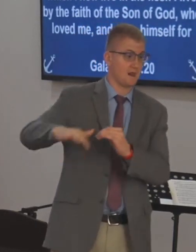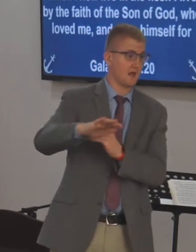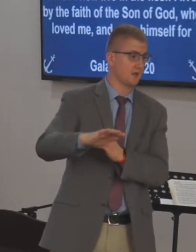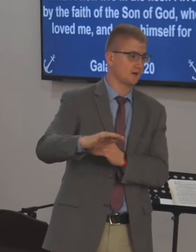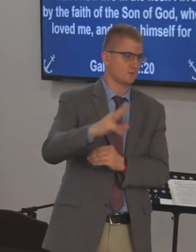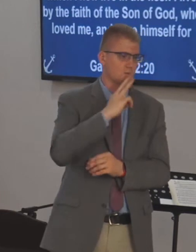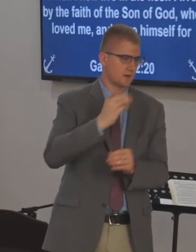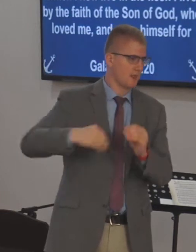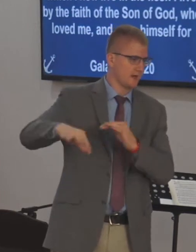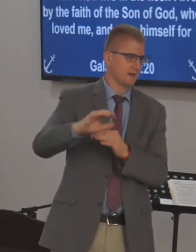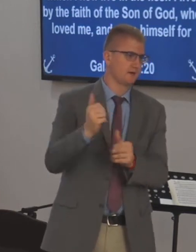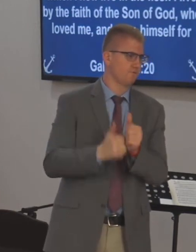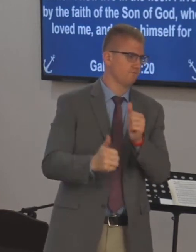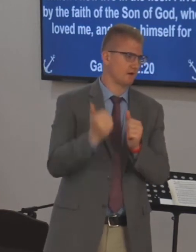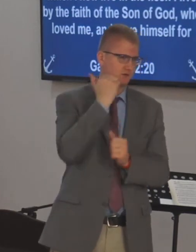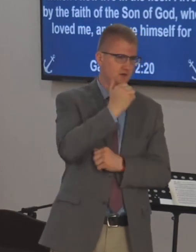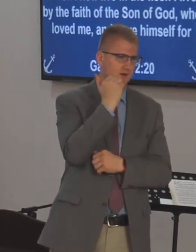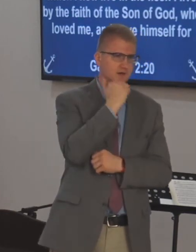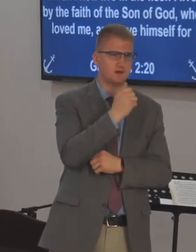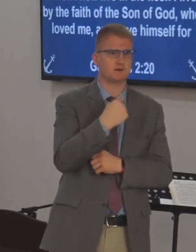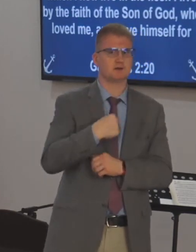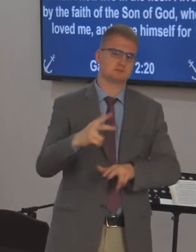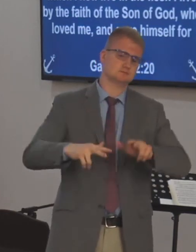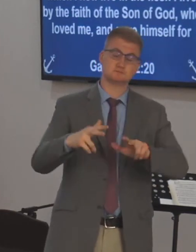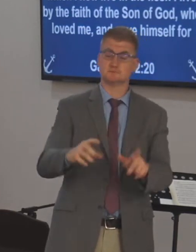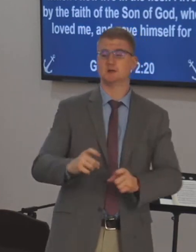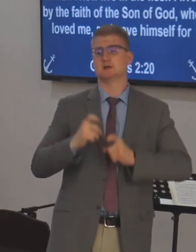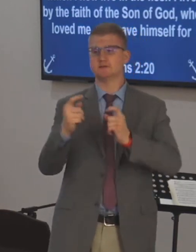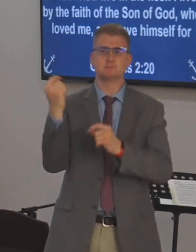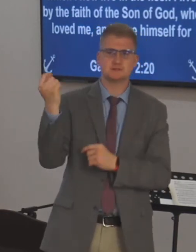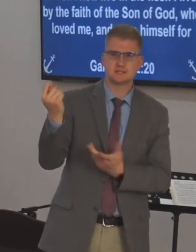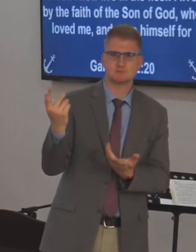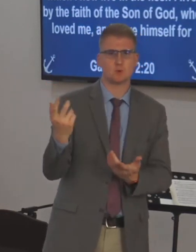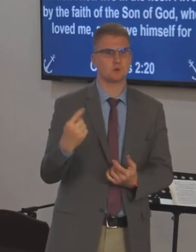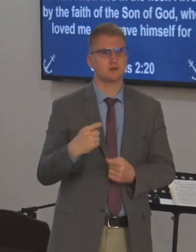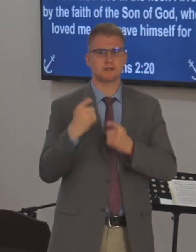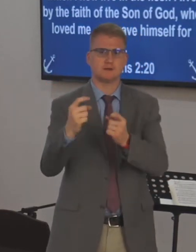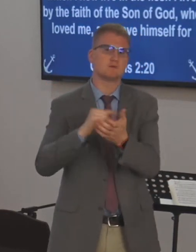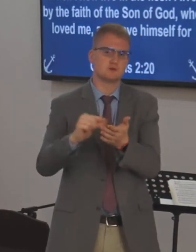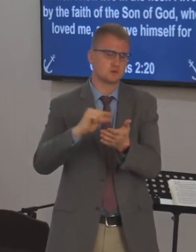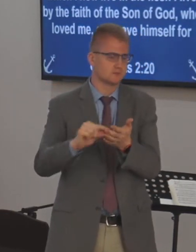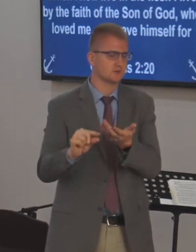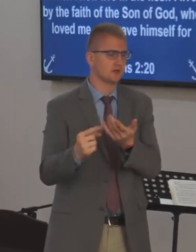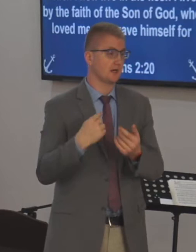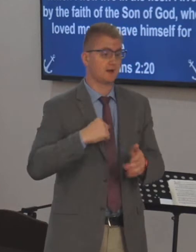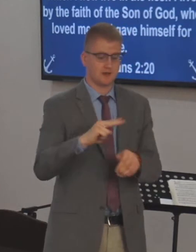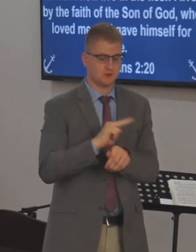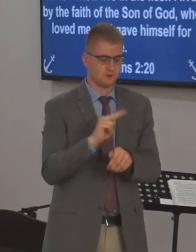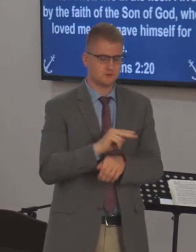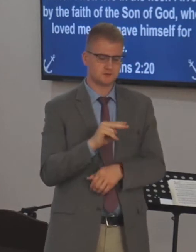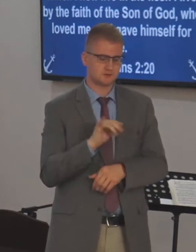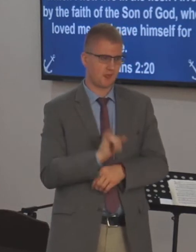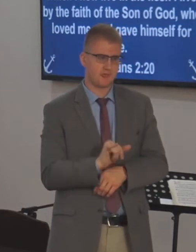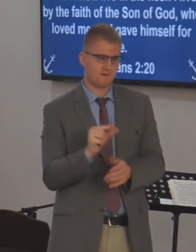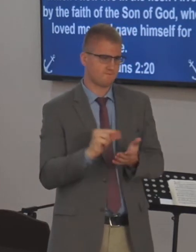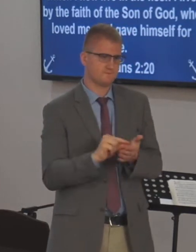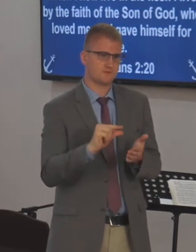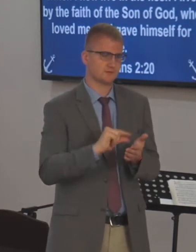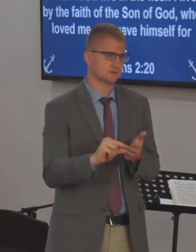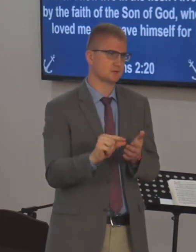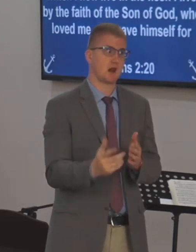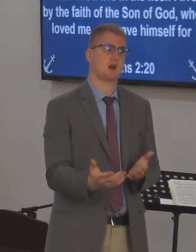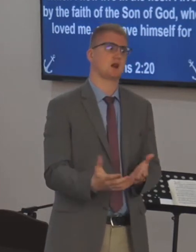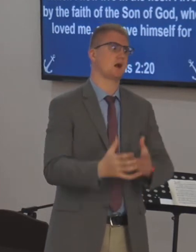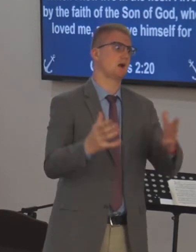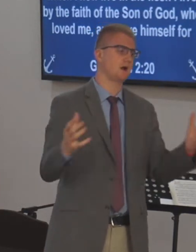people about the Lord, give them my testimony, give them the scriptures, and I use this one all the time. But I never saw this until